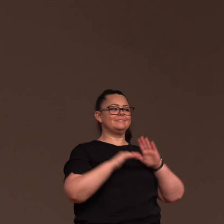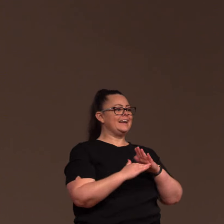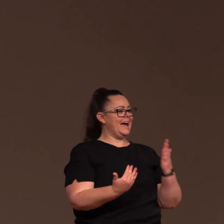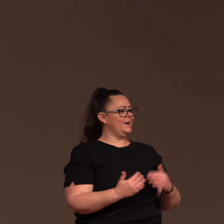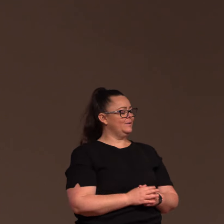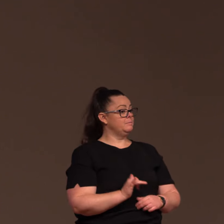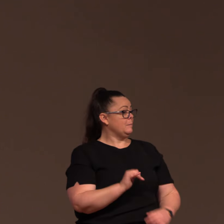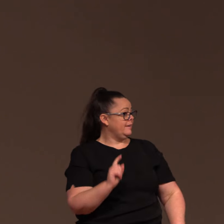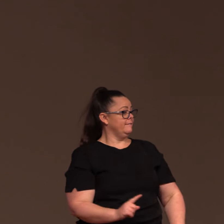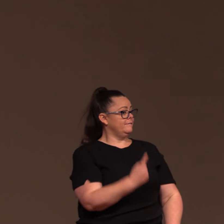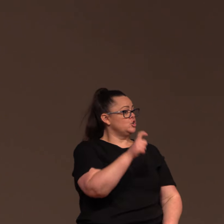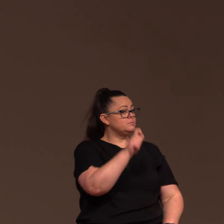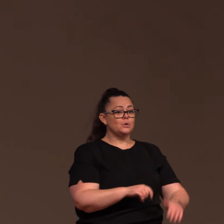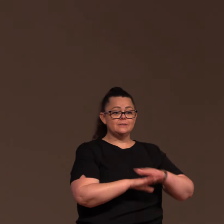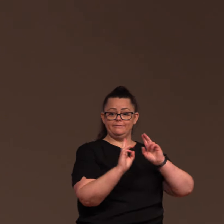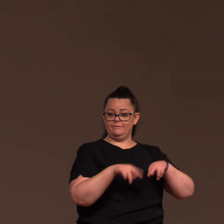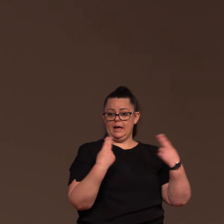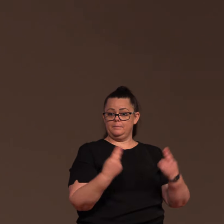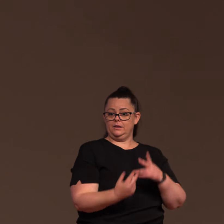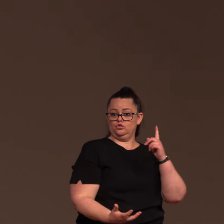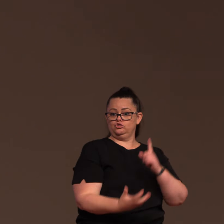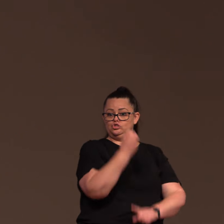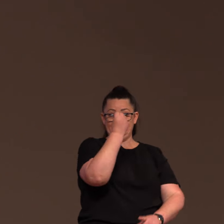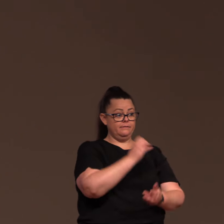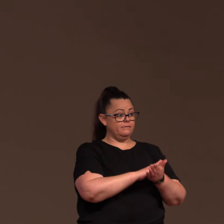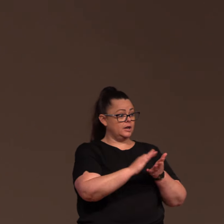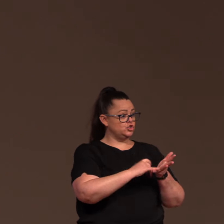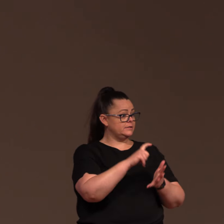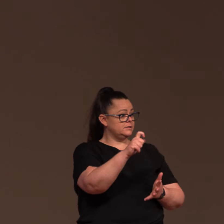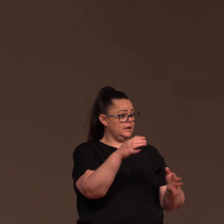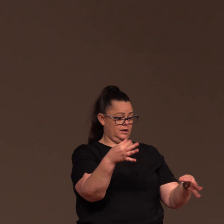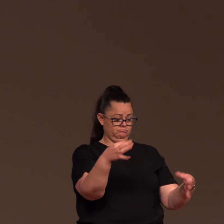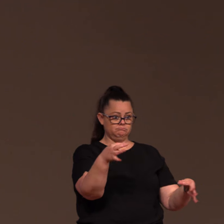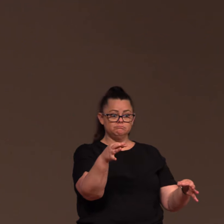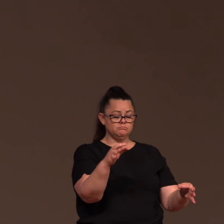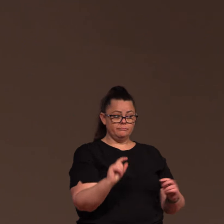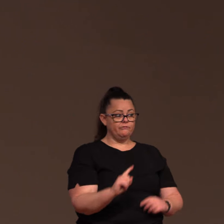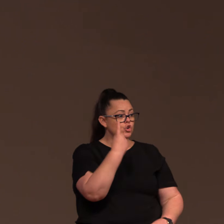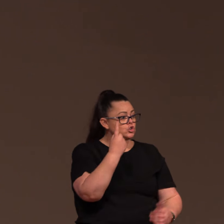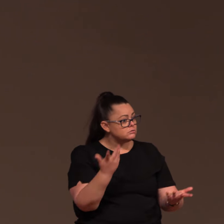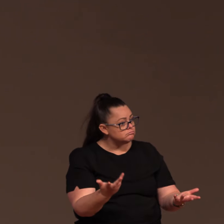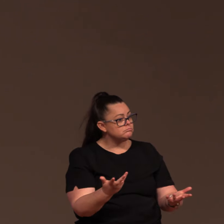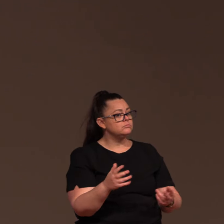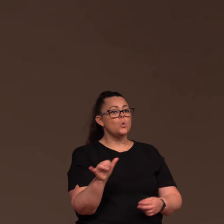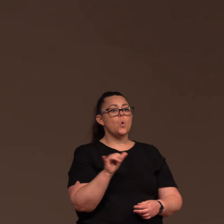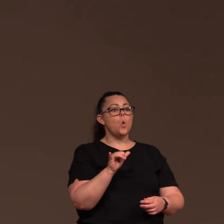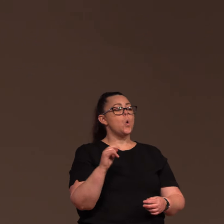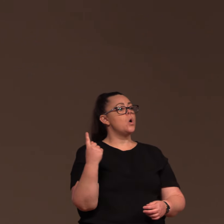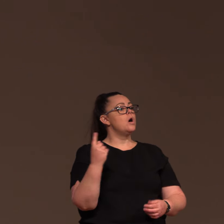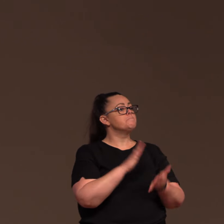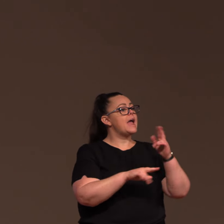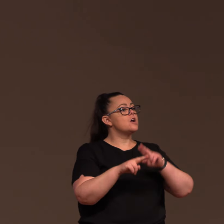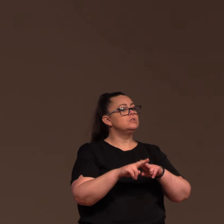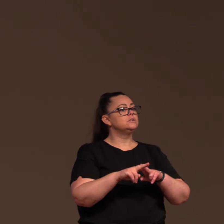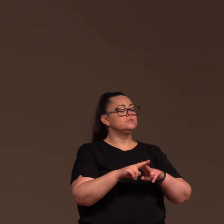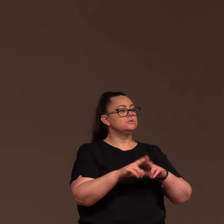person in your family to achieve an HSC, perhaps. Some of you or many of you are children of immigrants who sacrificed everything to